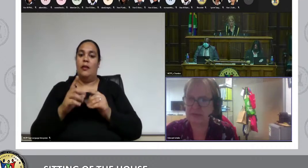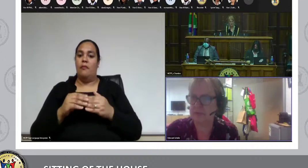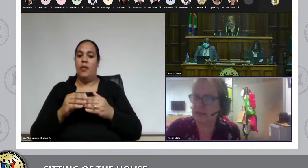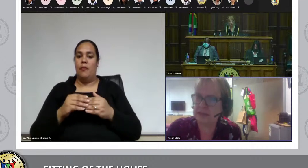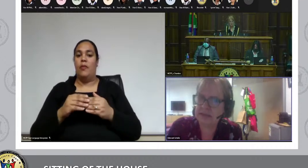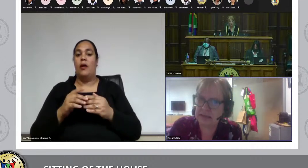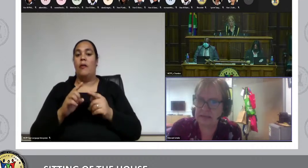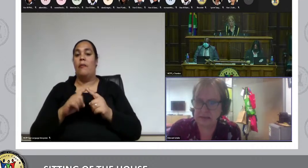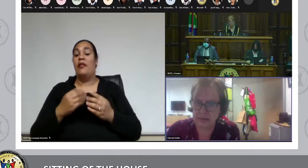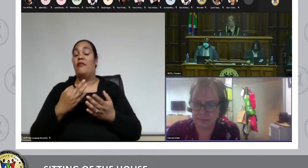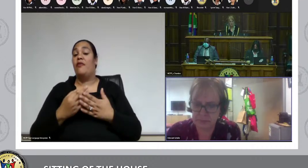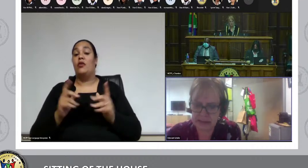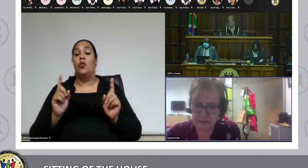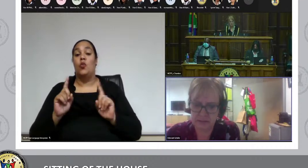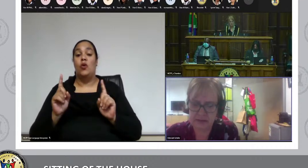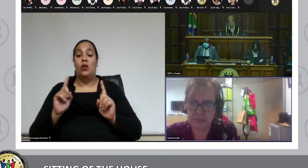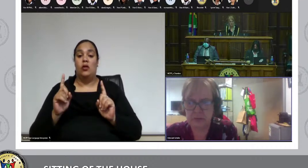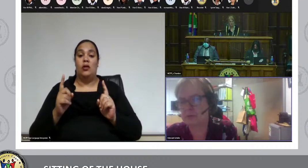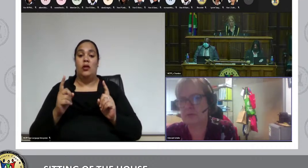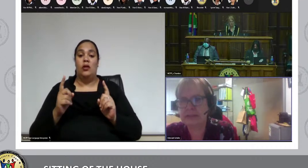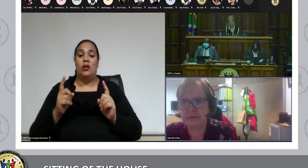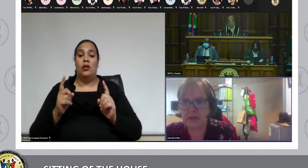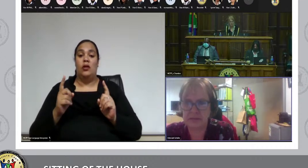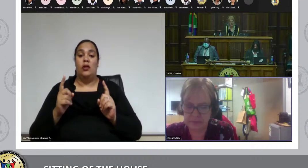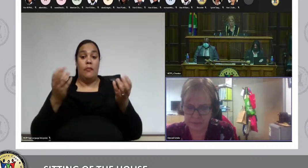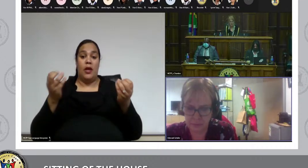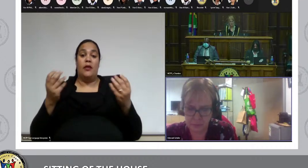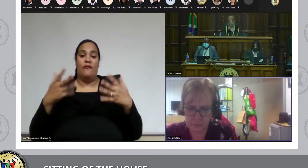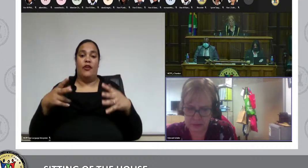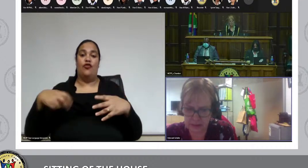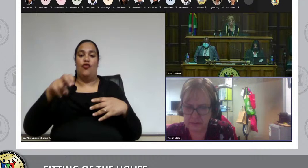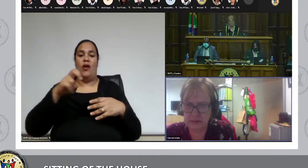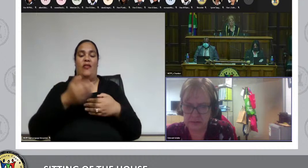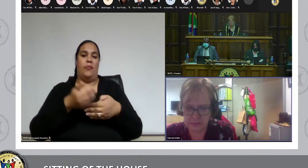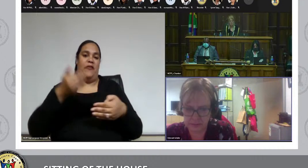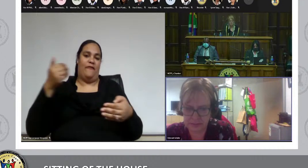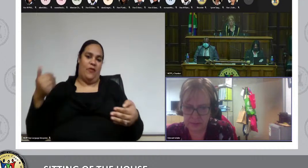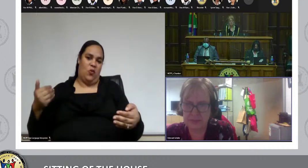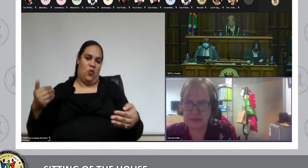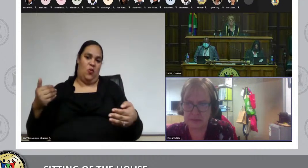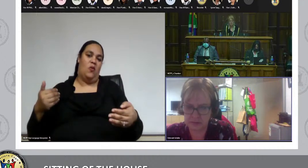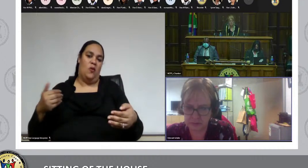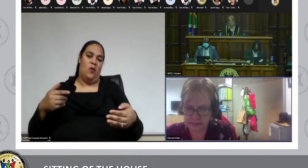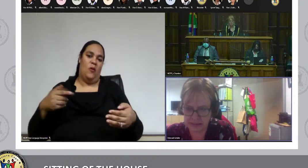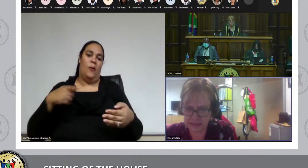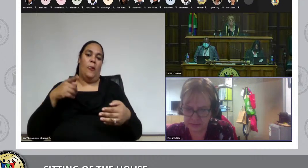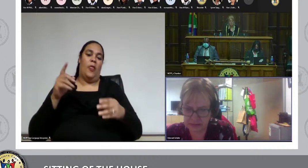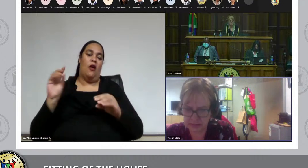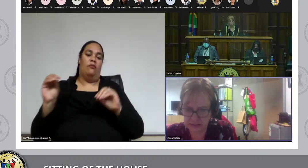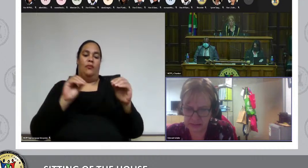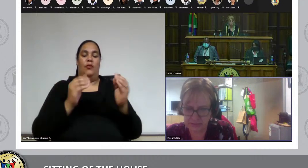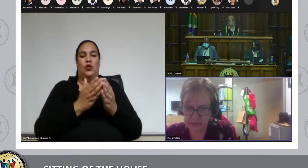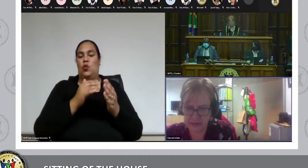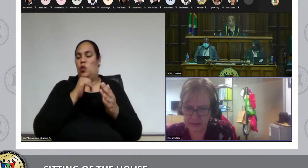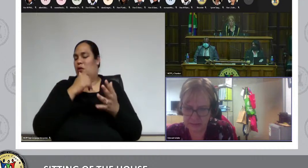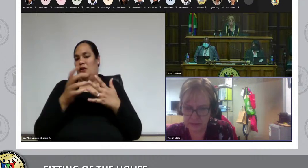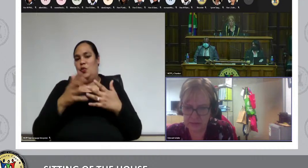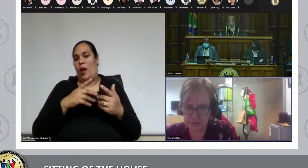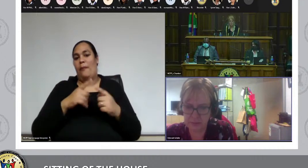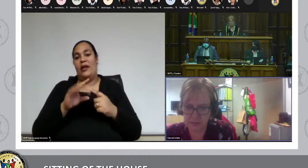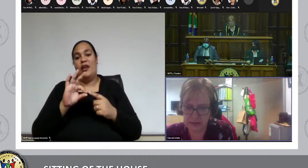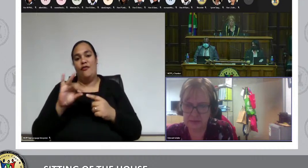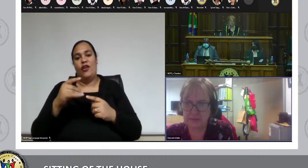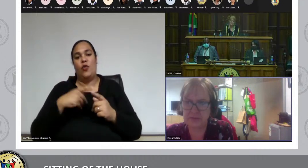The fact of the matter is that many learners were already travelling before the repurposing of the schools in any event. Every day